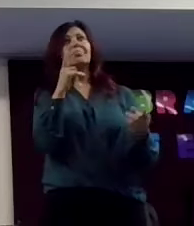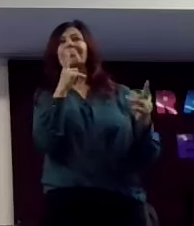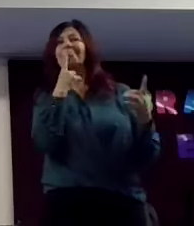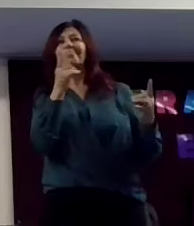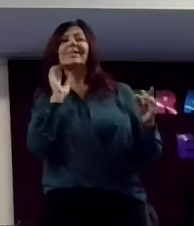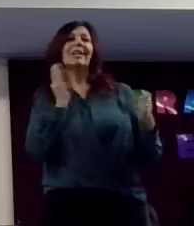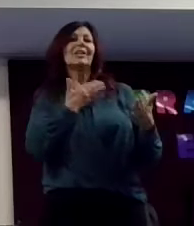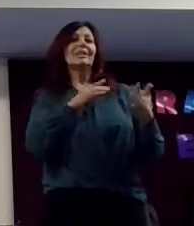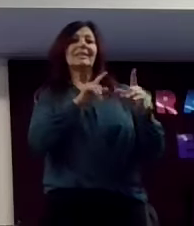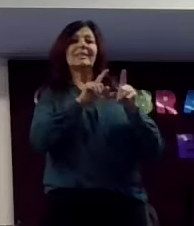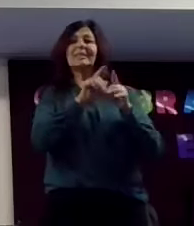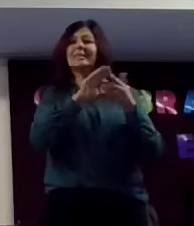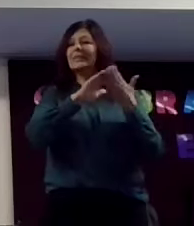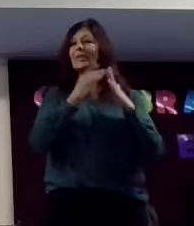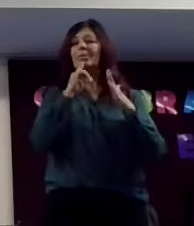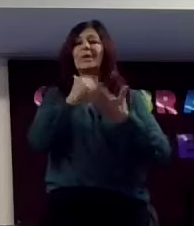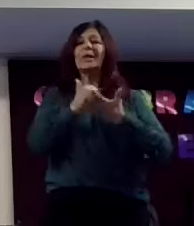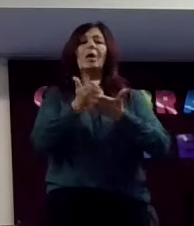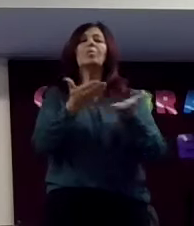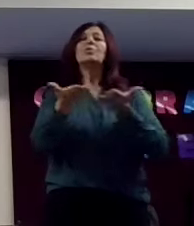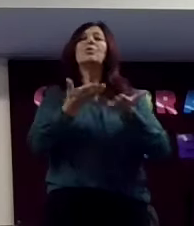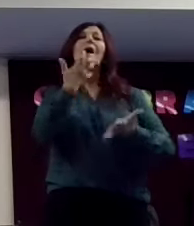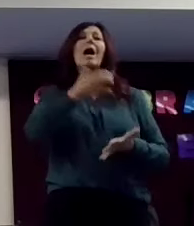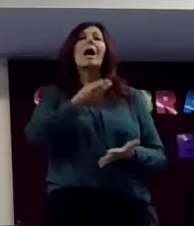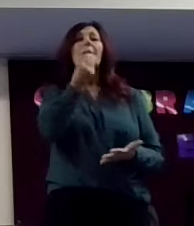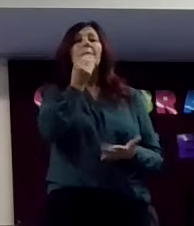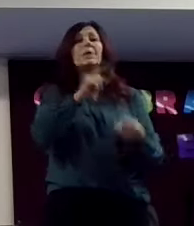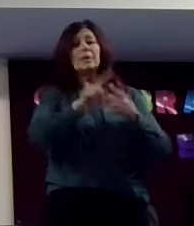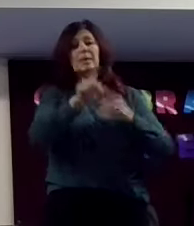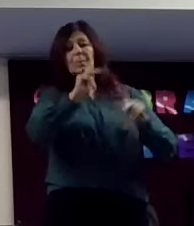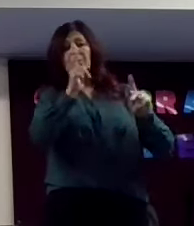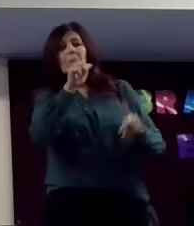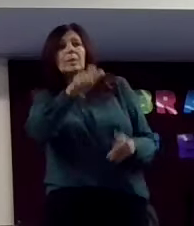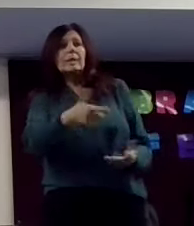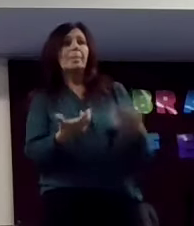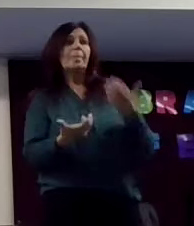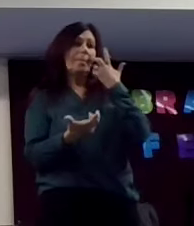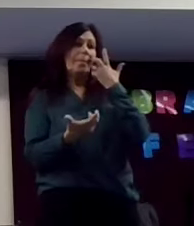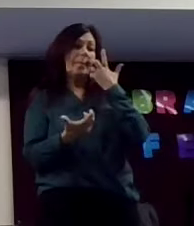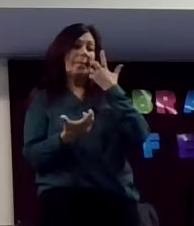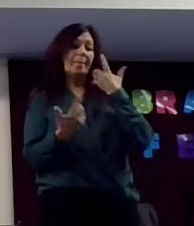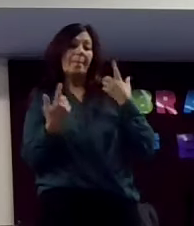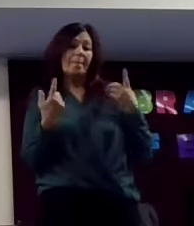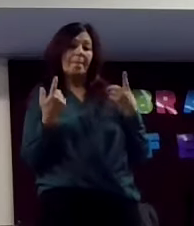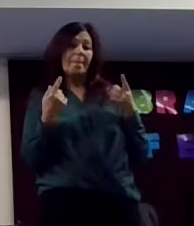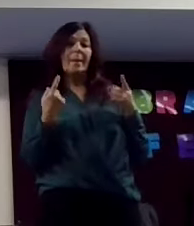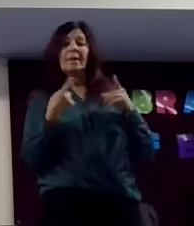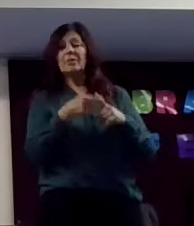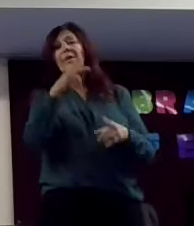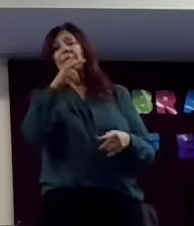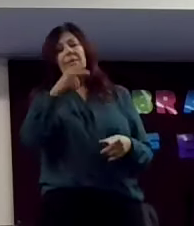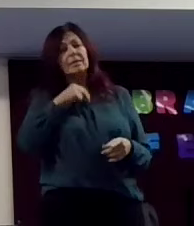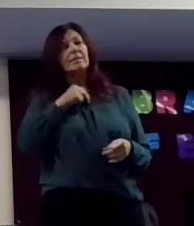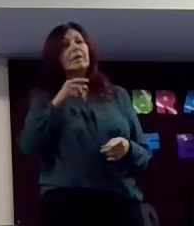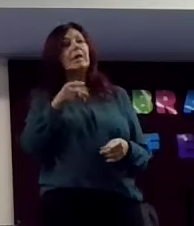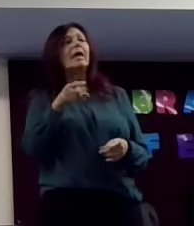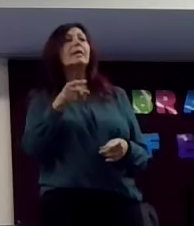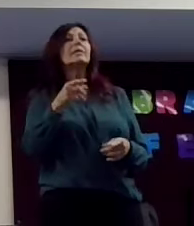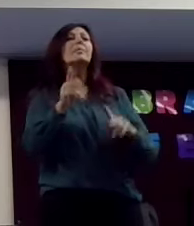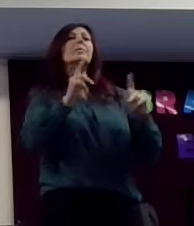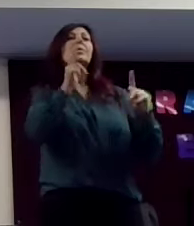in our city. And we help serve hot meals to the people that are in need during Thanksgiving. And our people are doing it